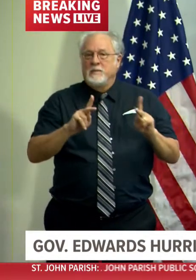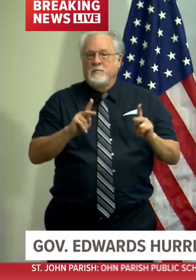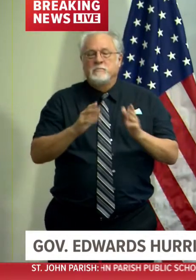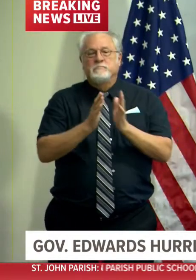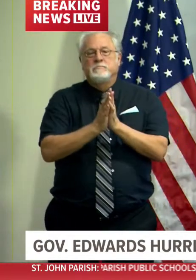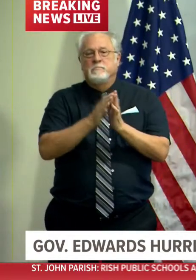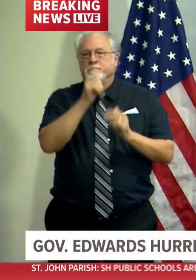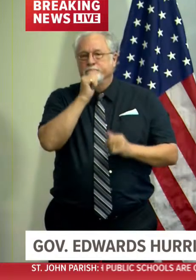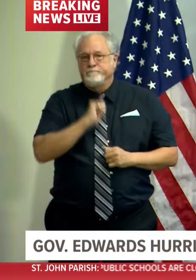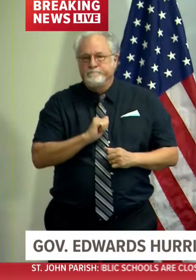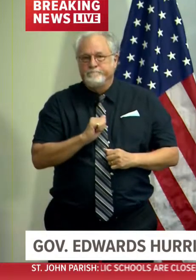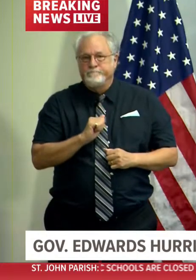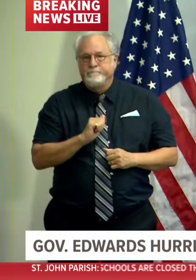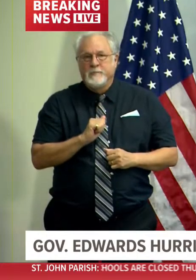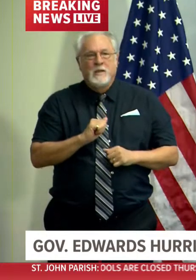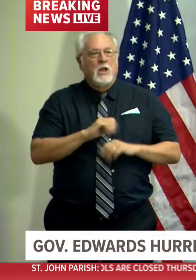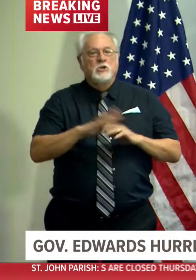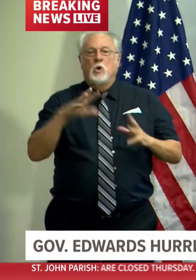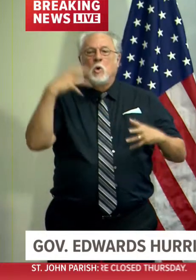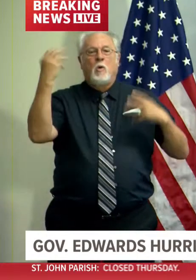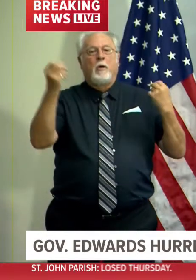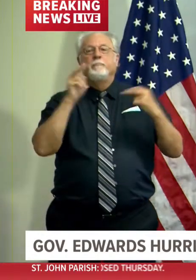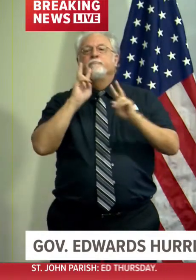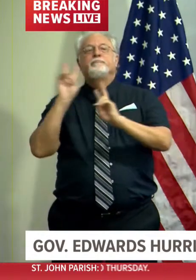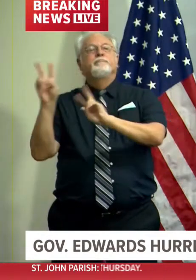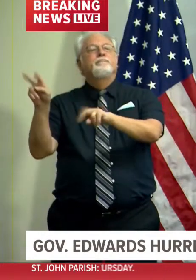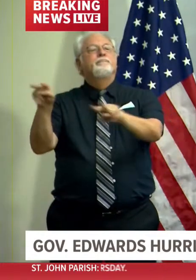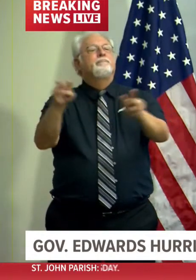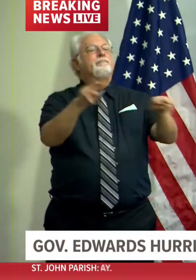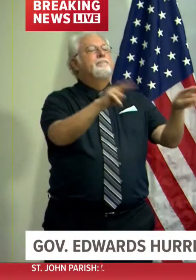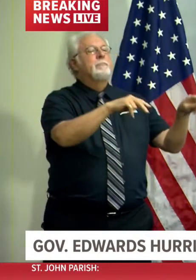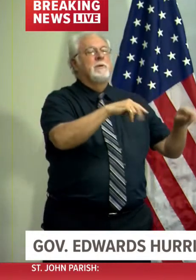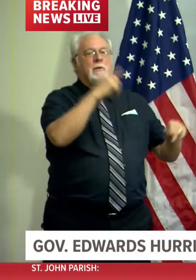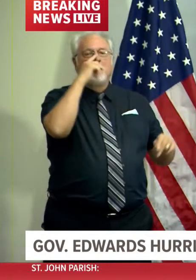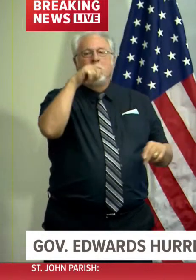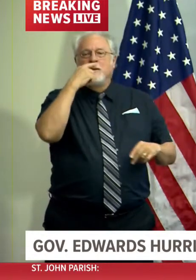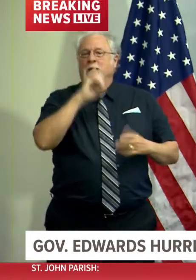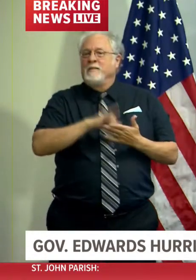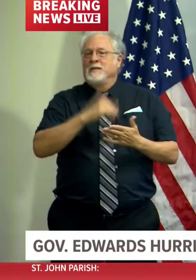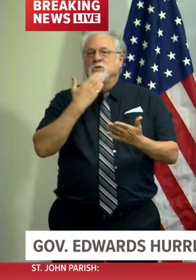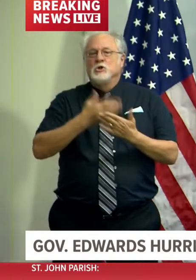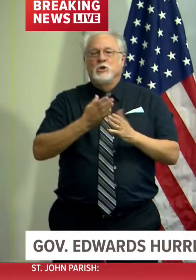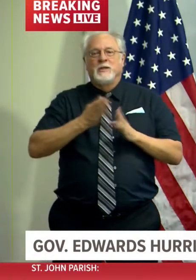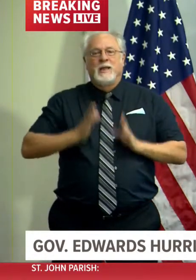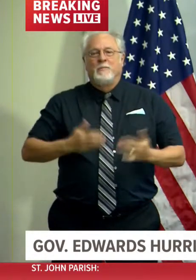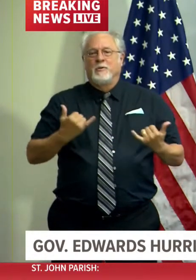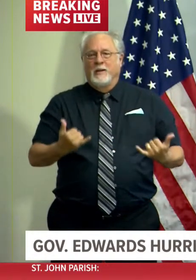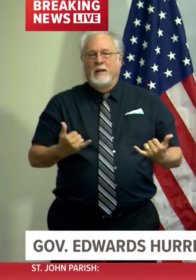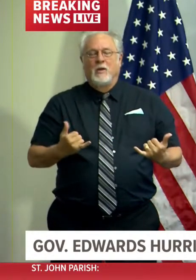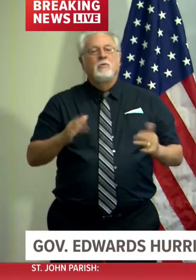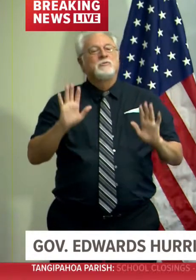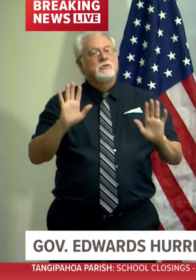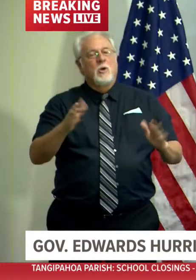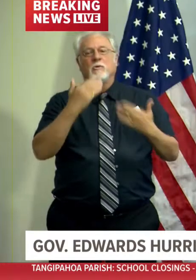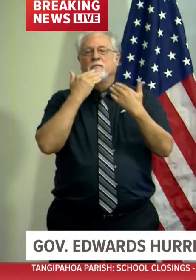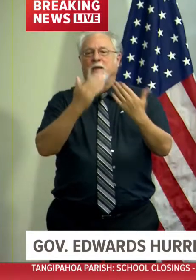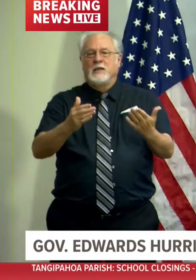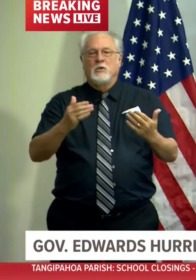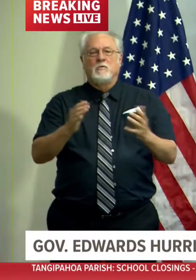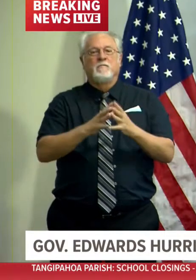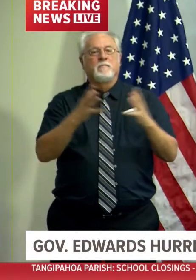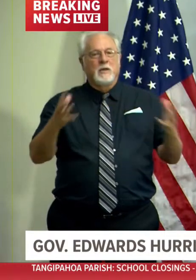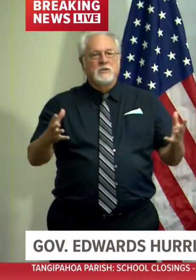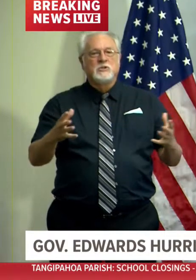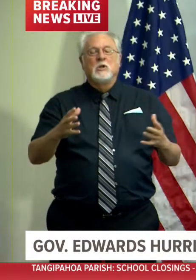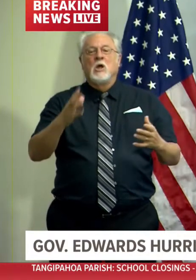be patient. Don't go out sightseeing. That's another way to be a good neighbor right now. So thank you all very